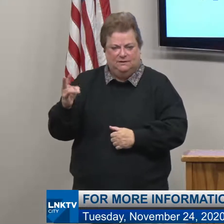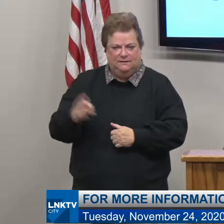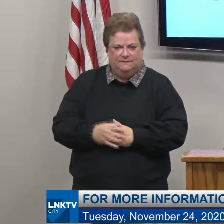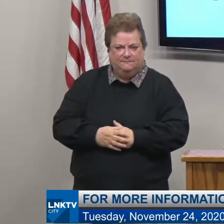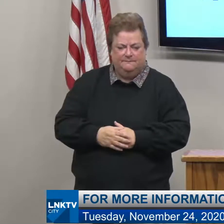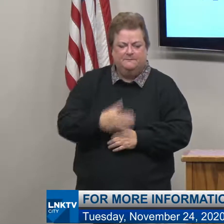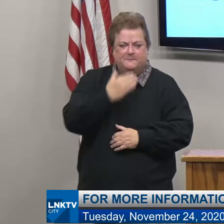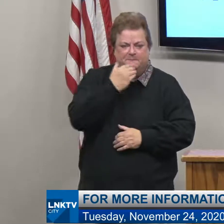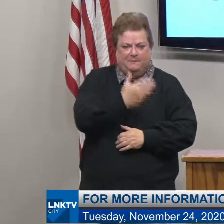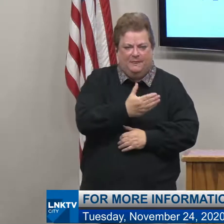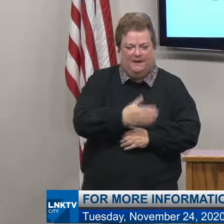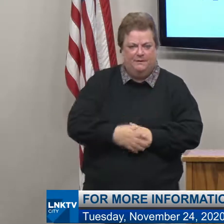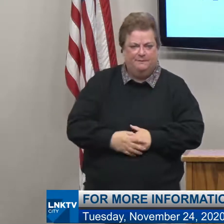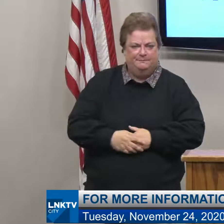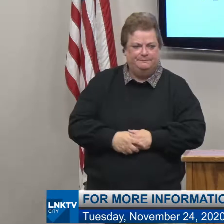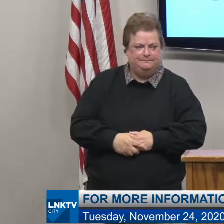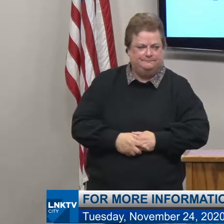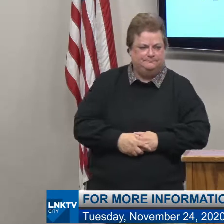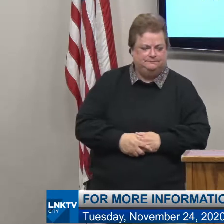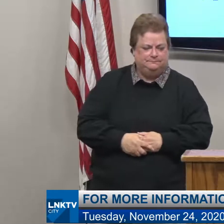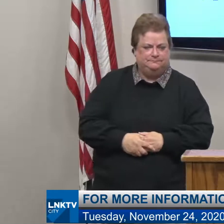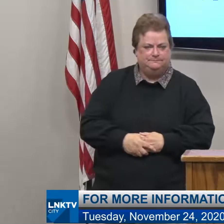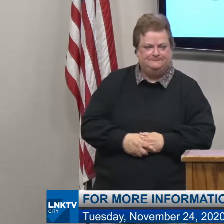Thank you, Pat.